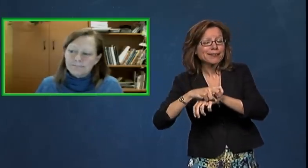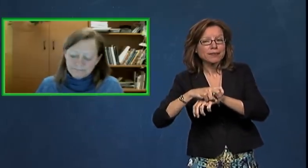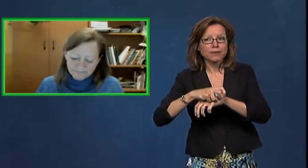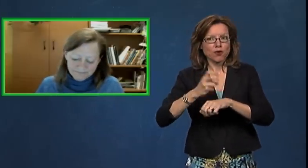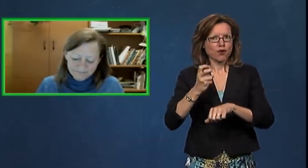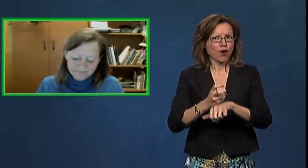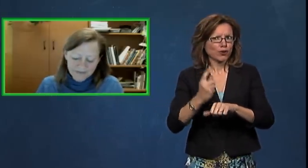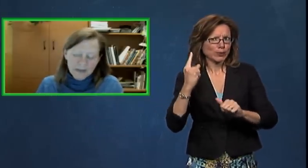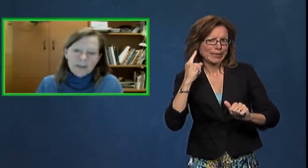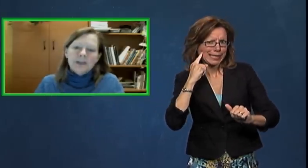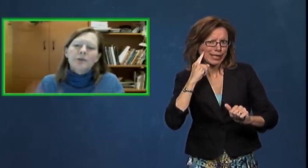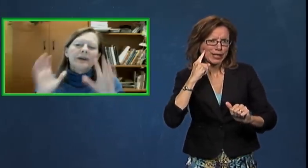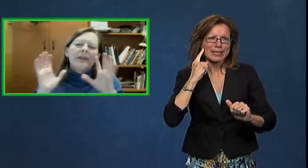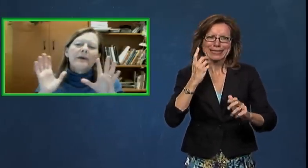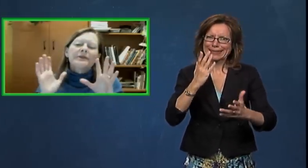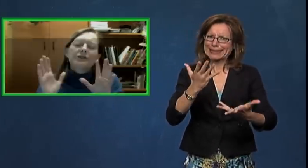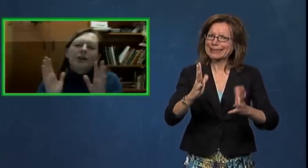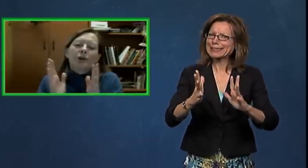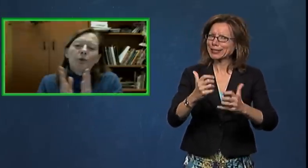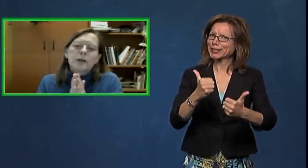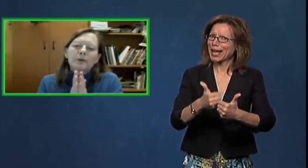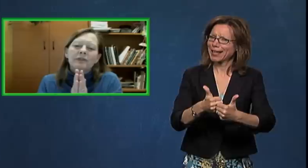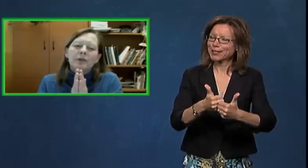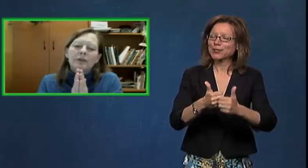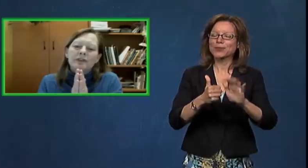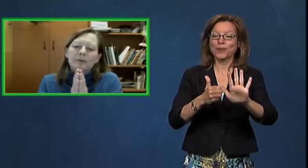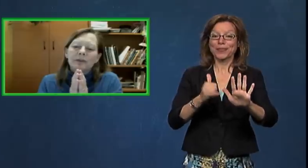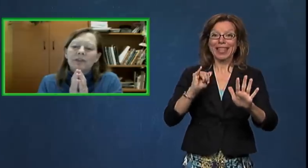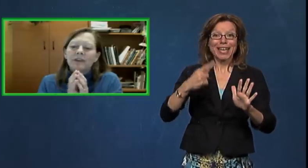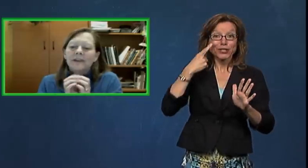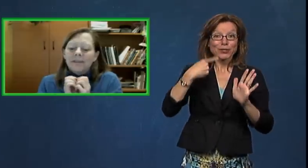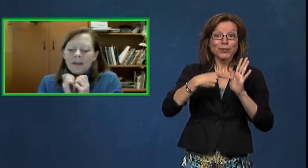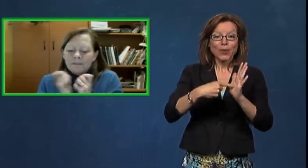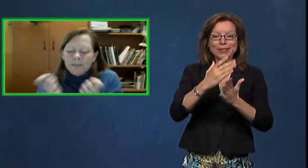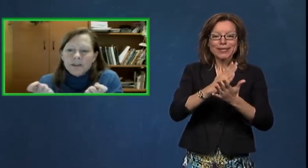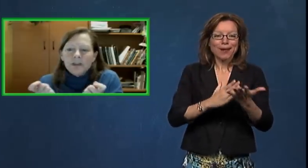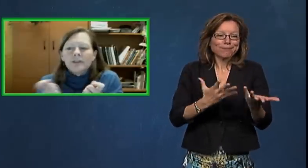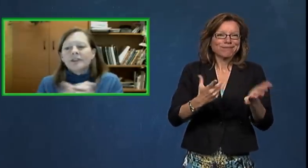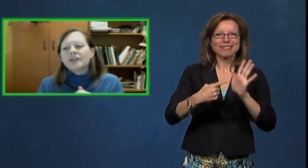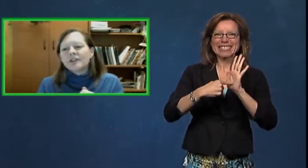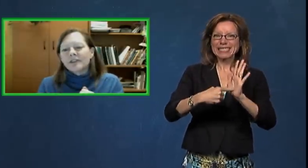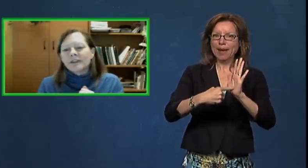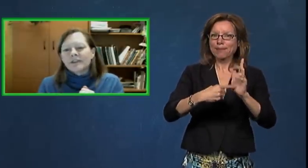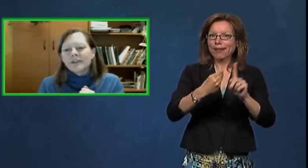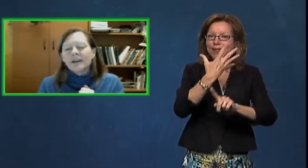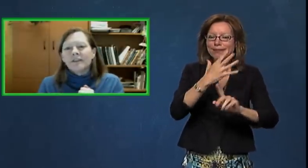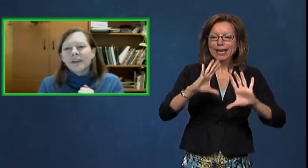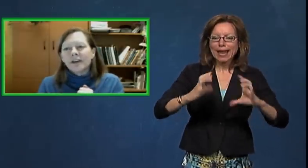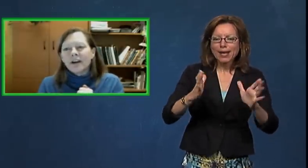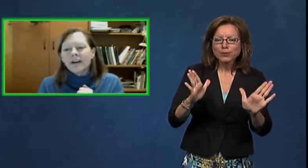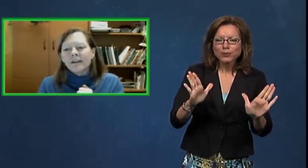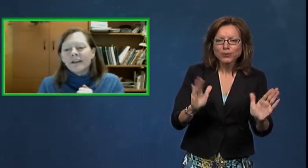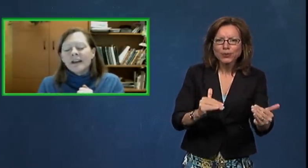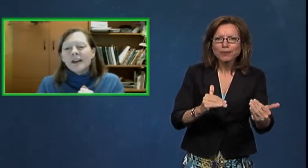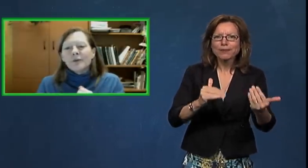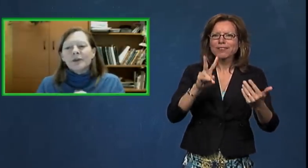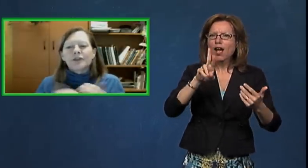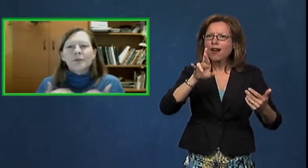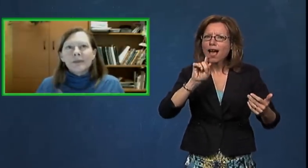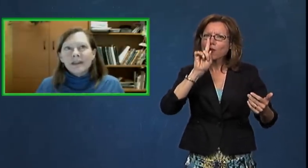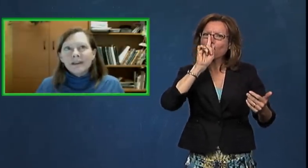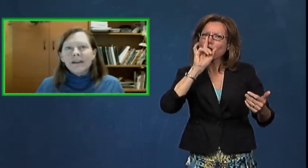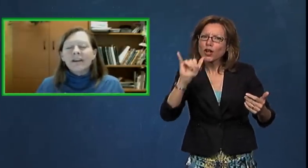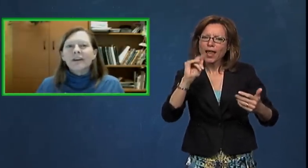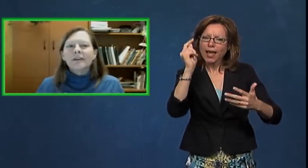there. So again, that was just a quick review of some of the physical logistics of VRI, which